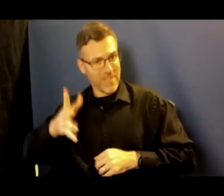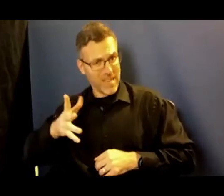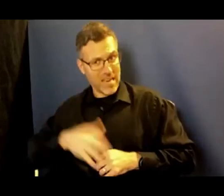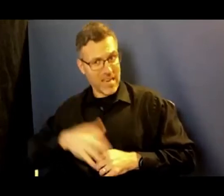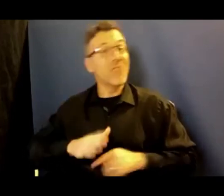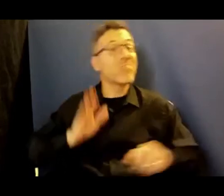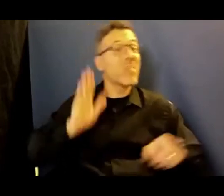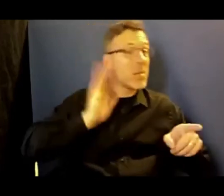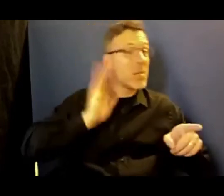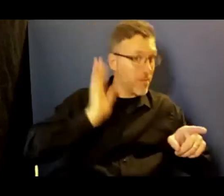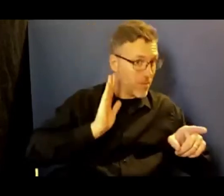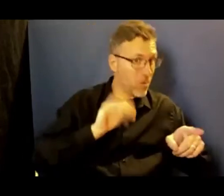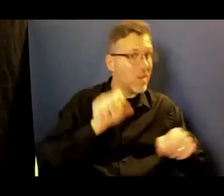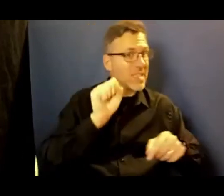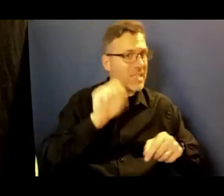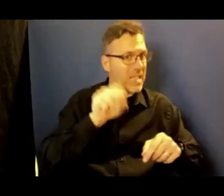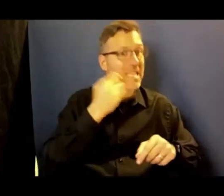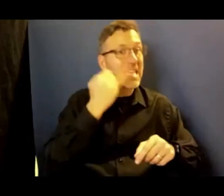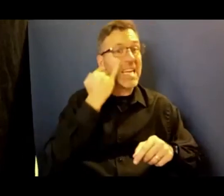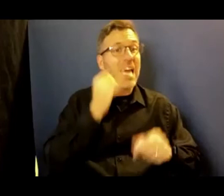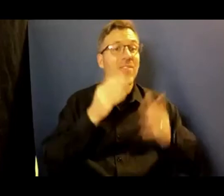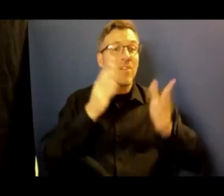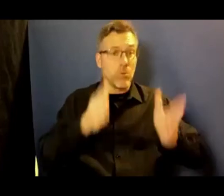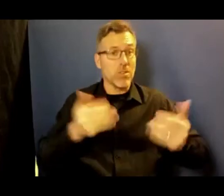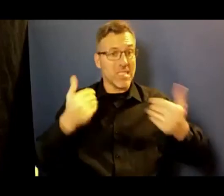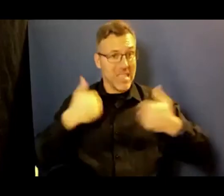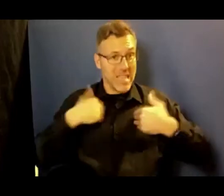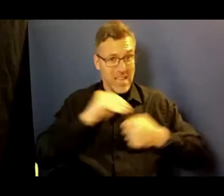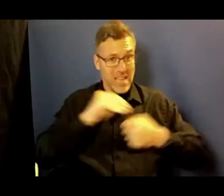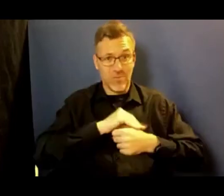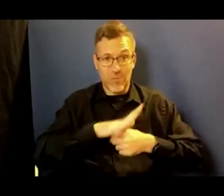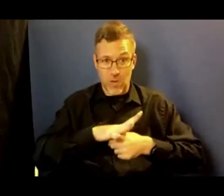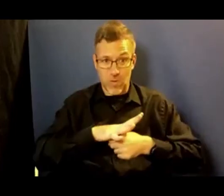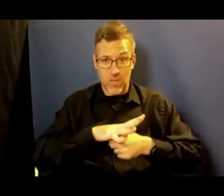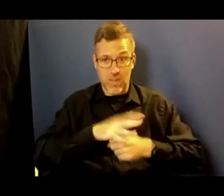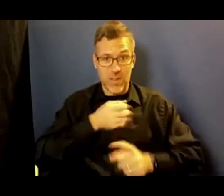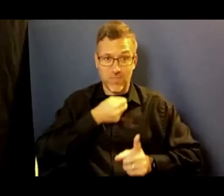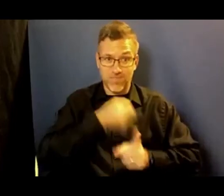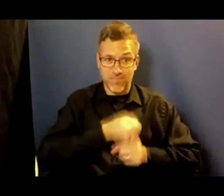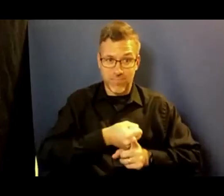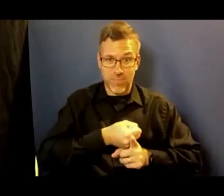that actually had COVID, who was a woman, would become sterile.